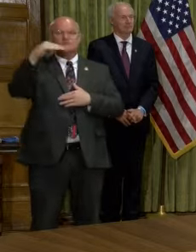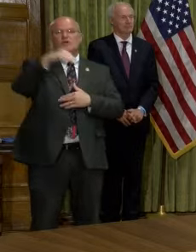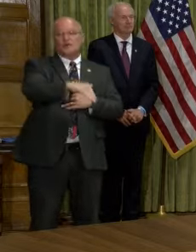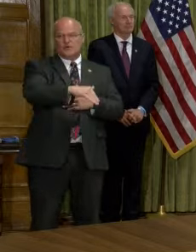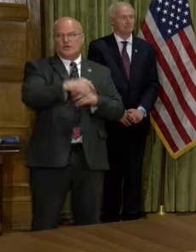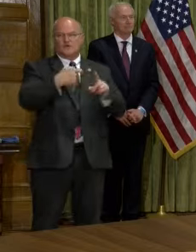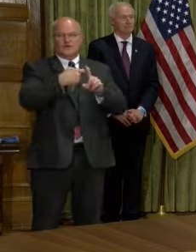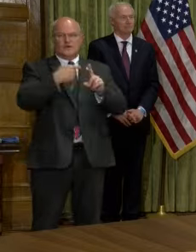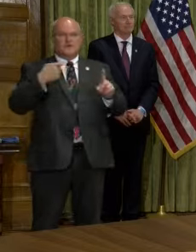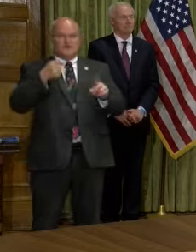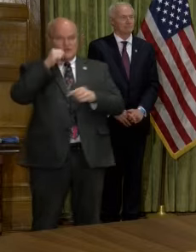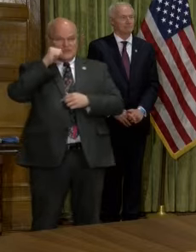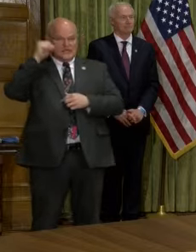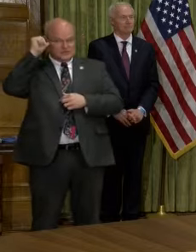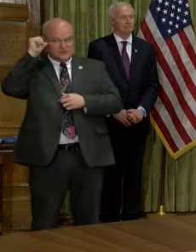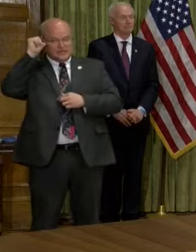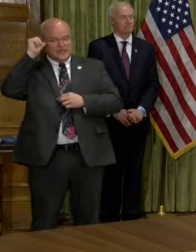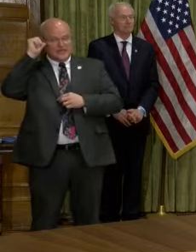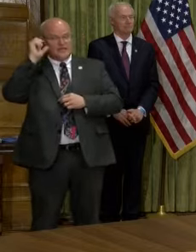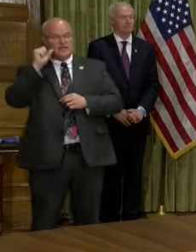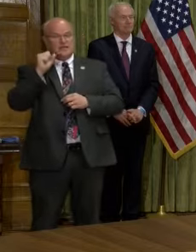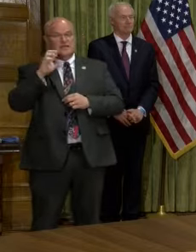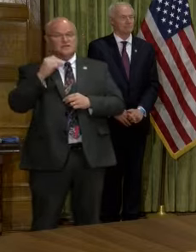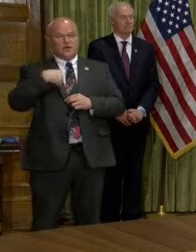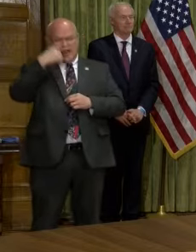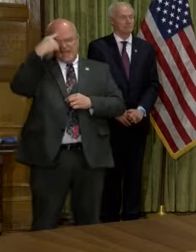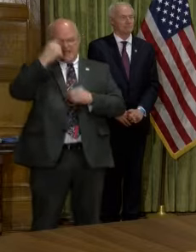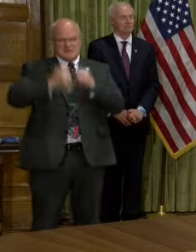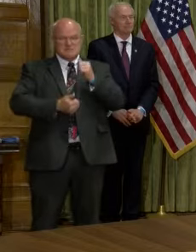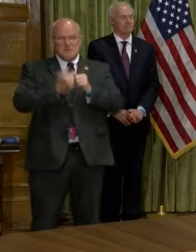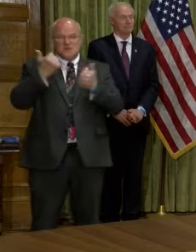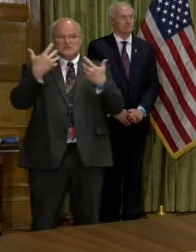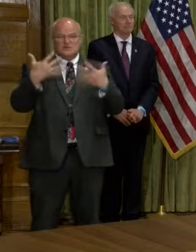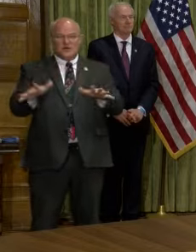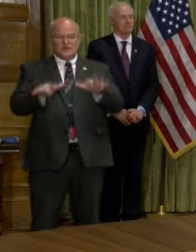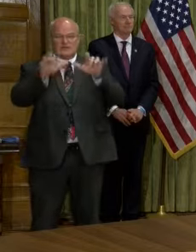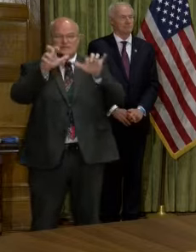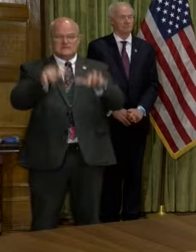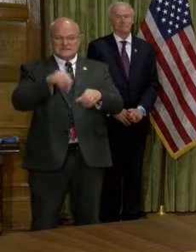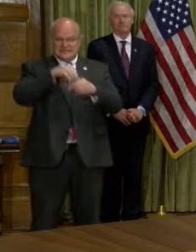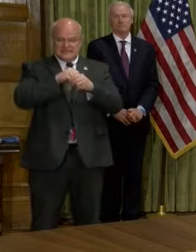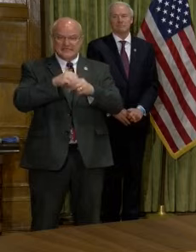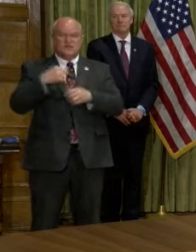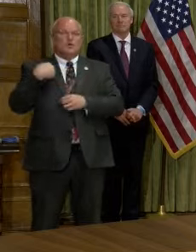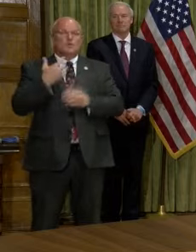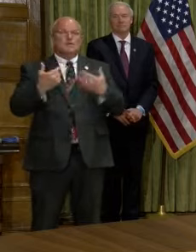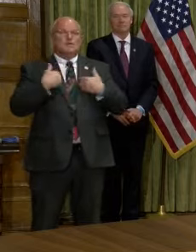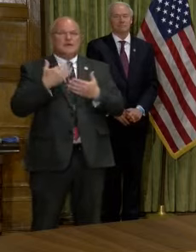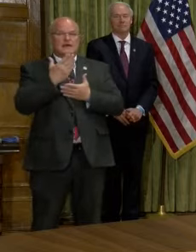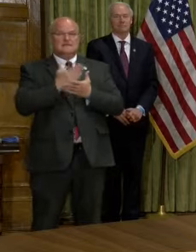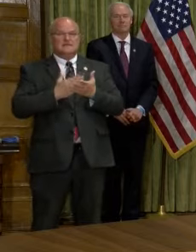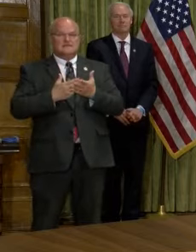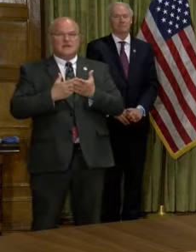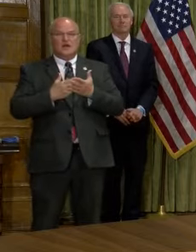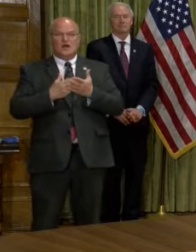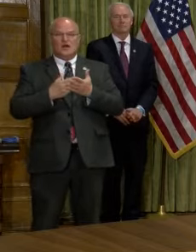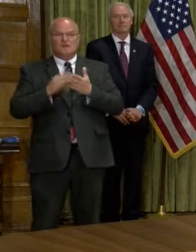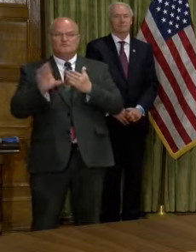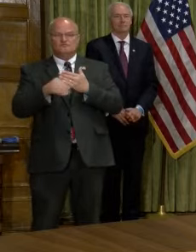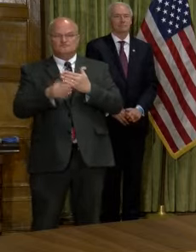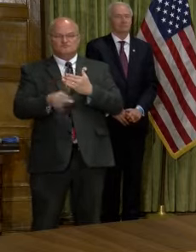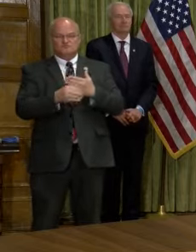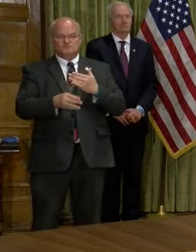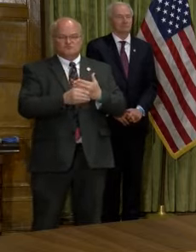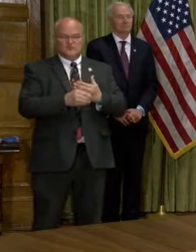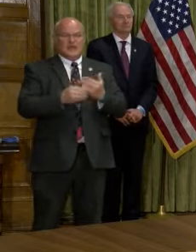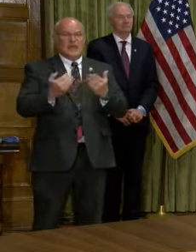drop-off from yesterday, so I believe most of those are in. We will probably have some stragglers and